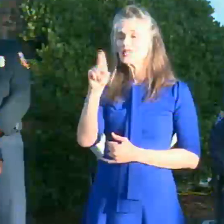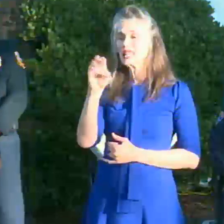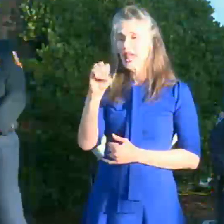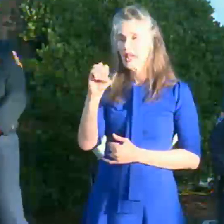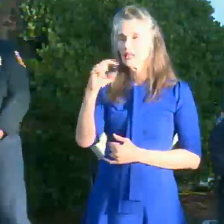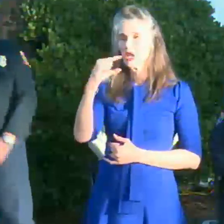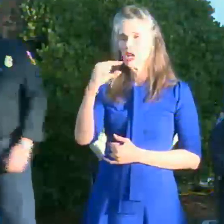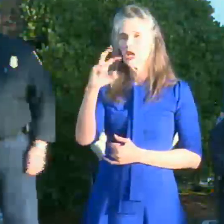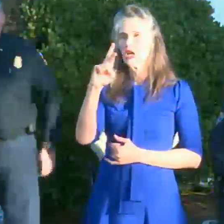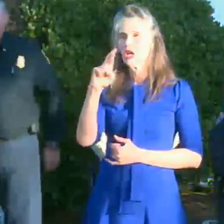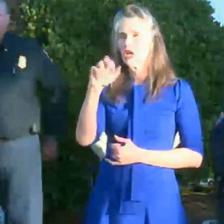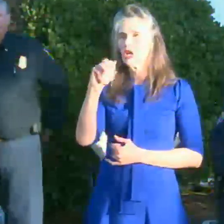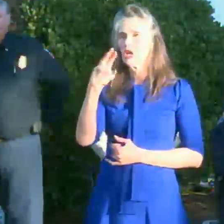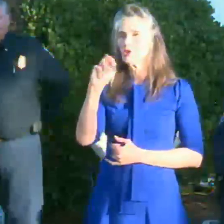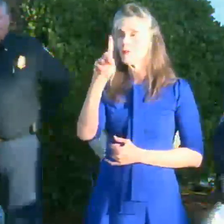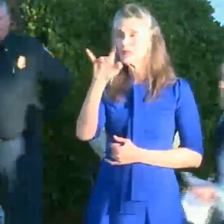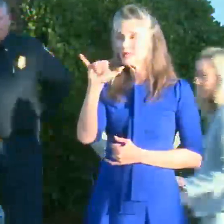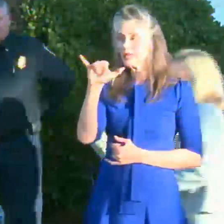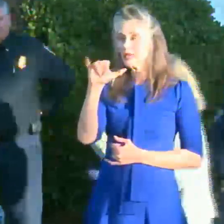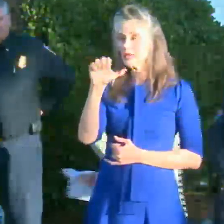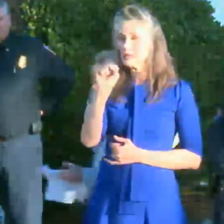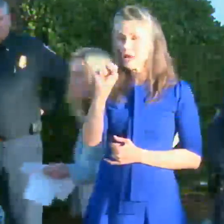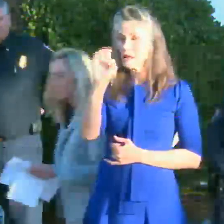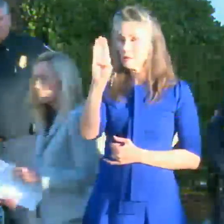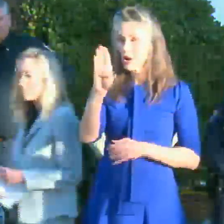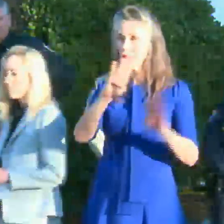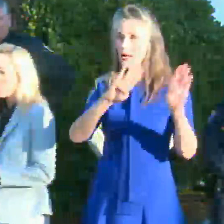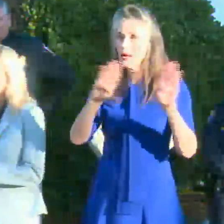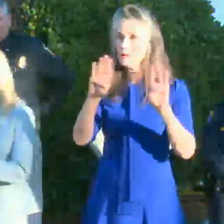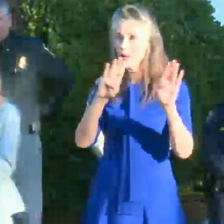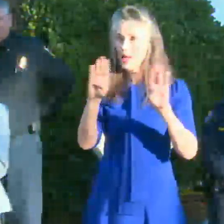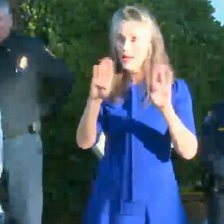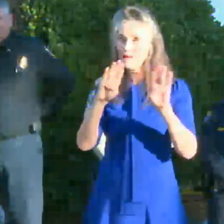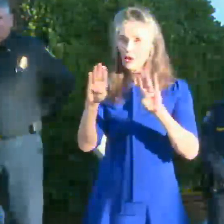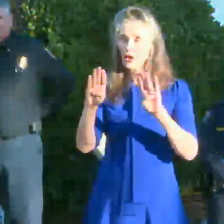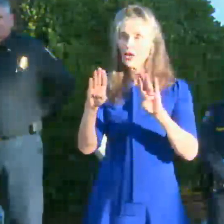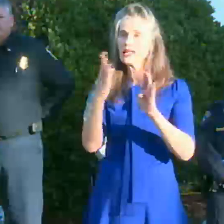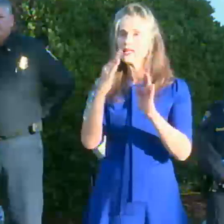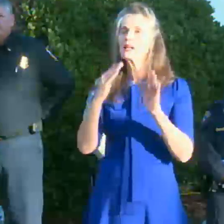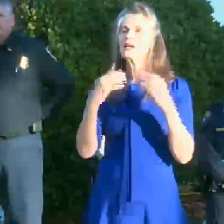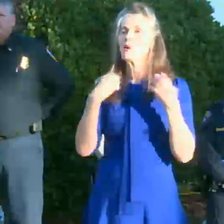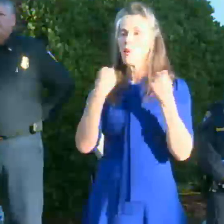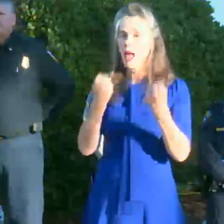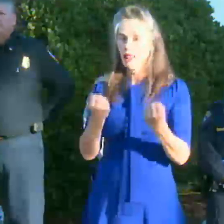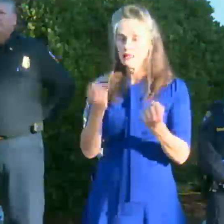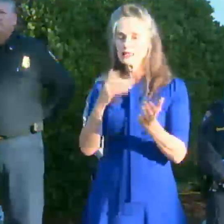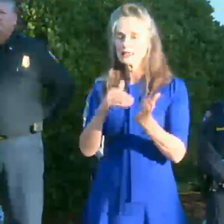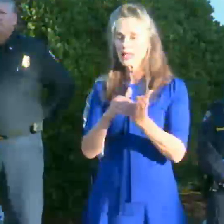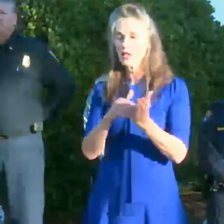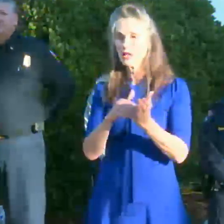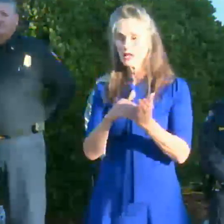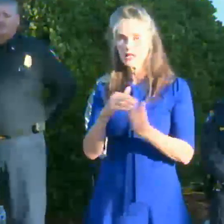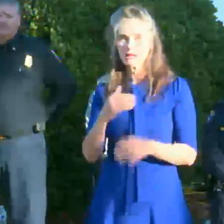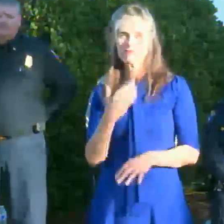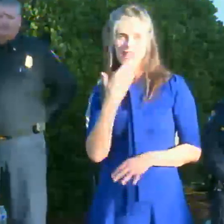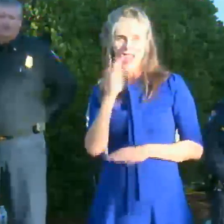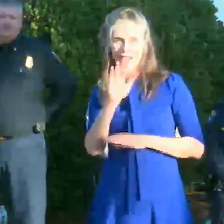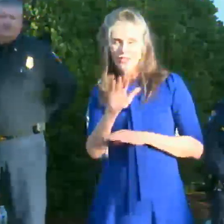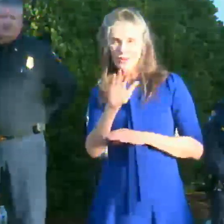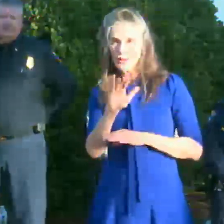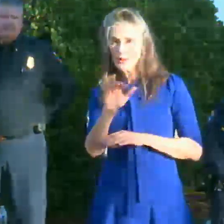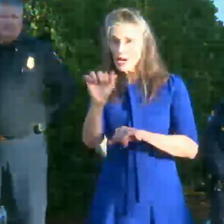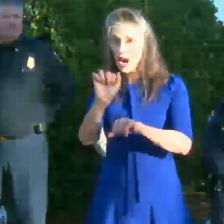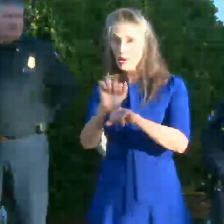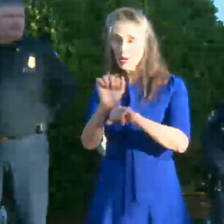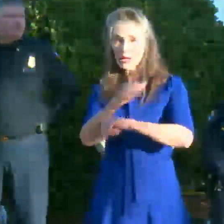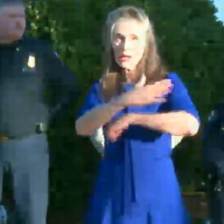Wellness. Good afternoon. My name is Suzanne Grimm. I work